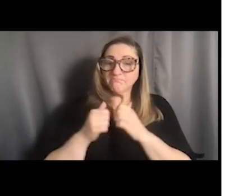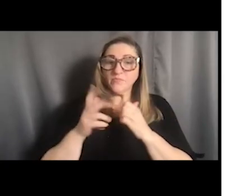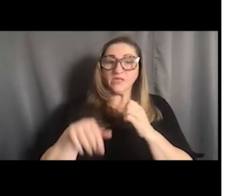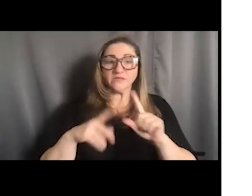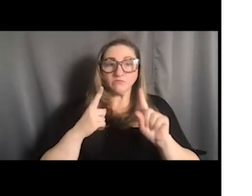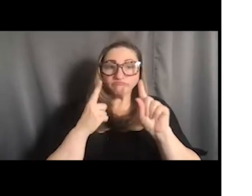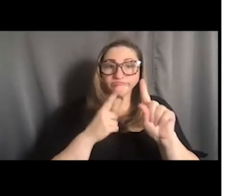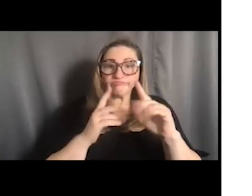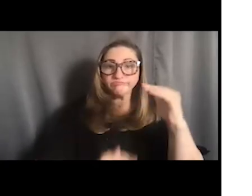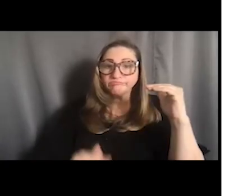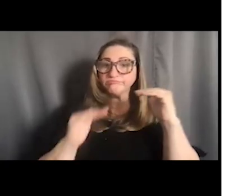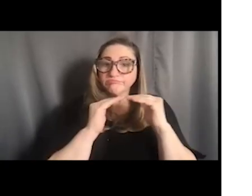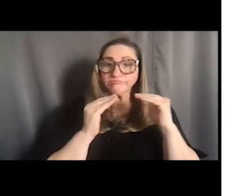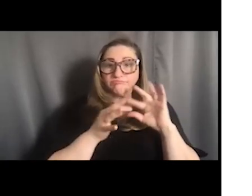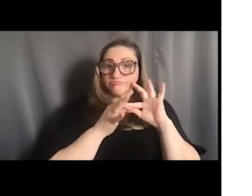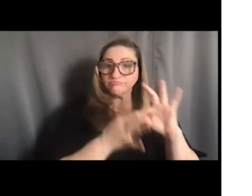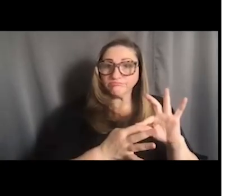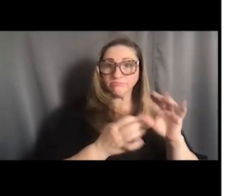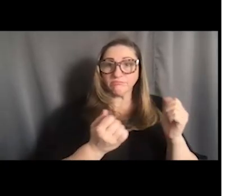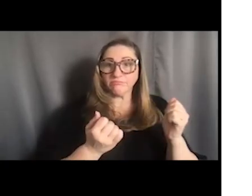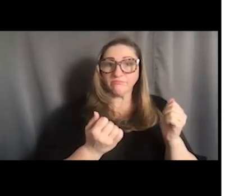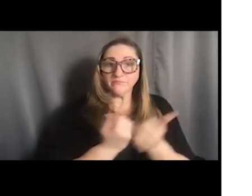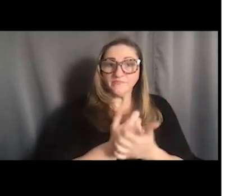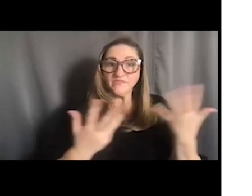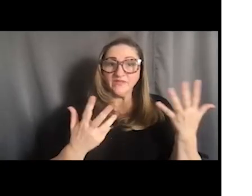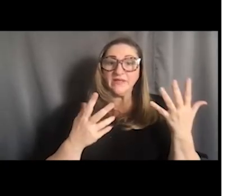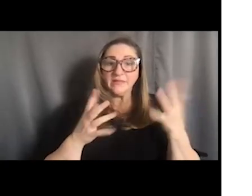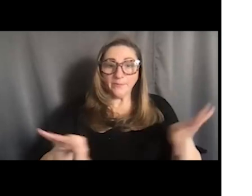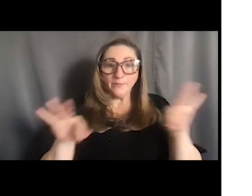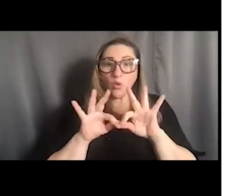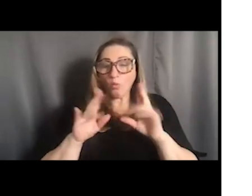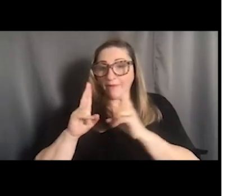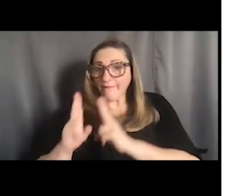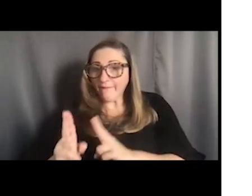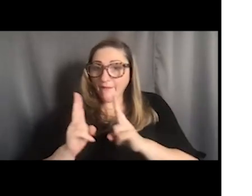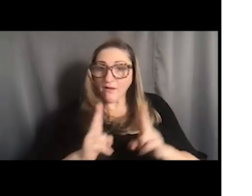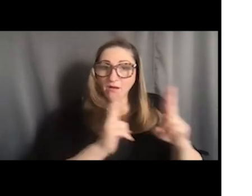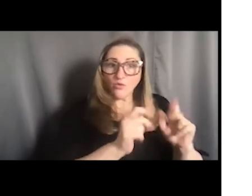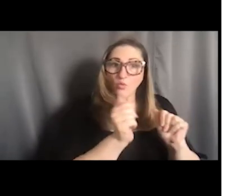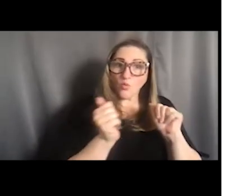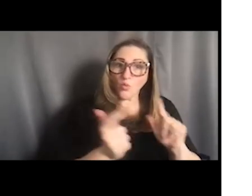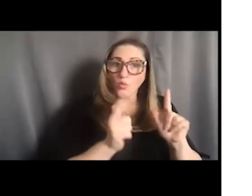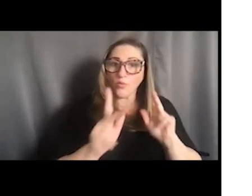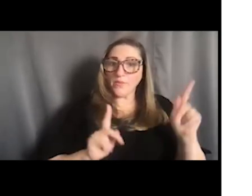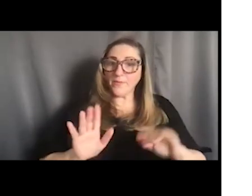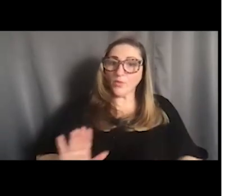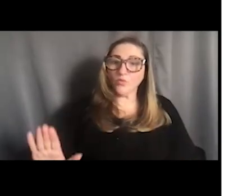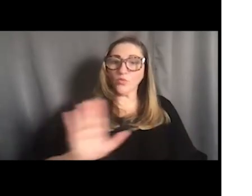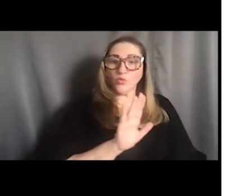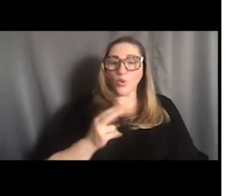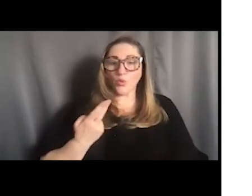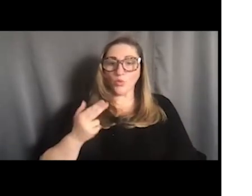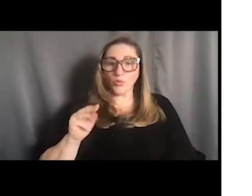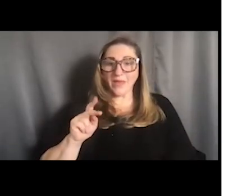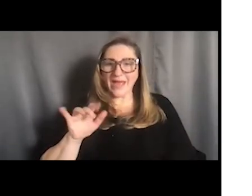opinions respectfully and course correct if harm is caused. This means we honor everyone's humanity here. And this means that we're not